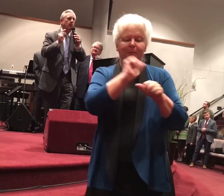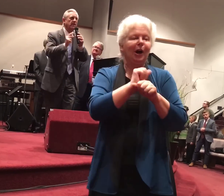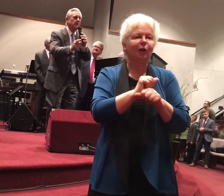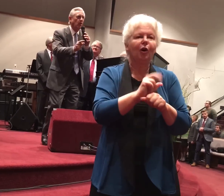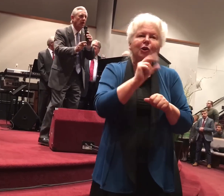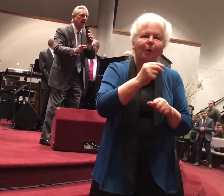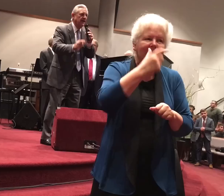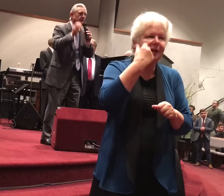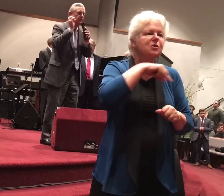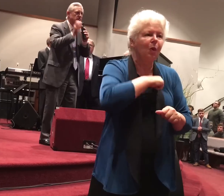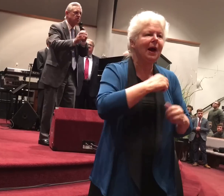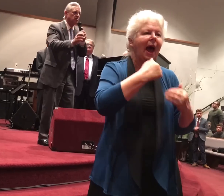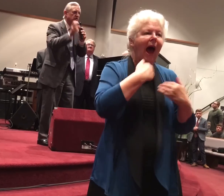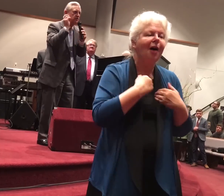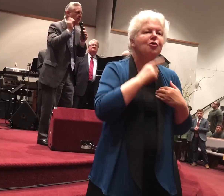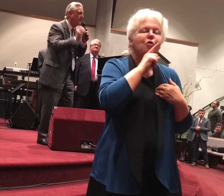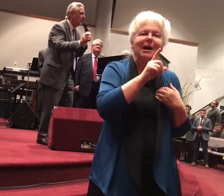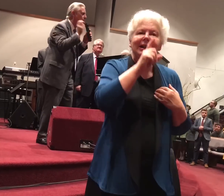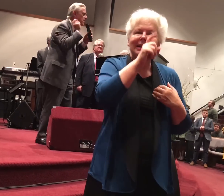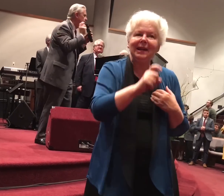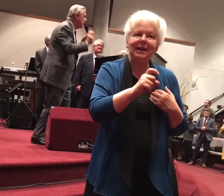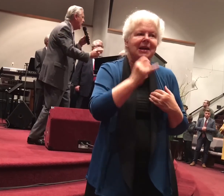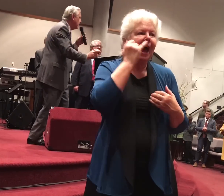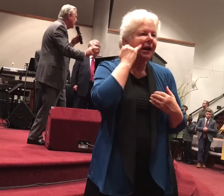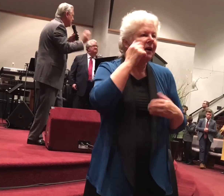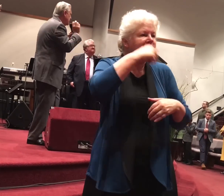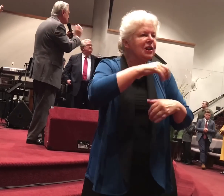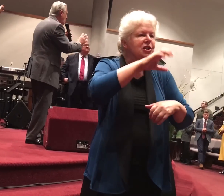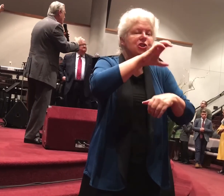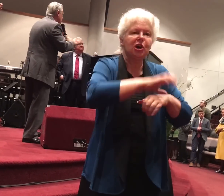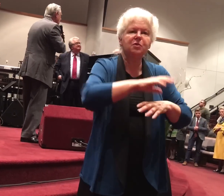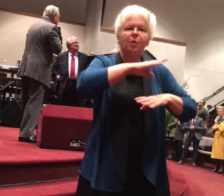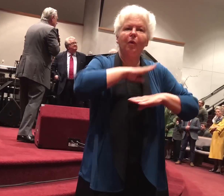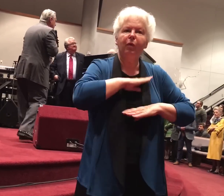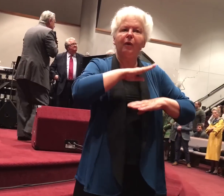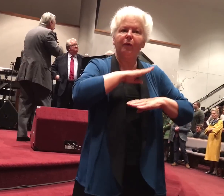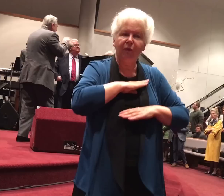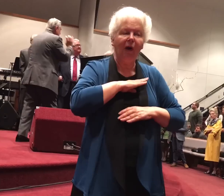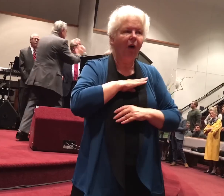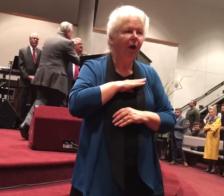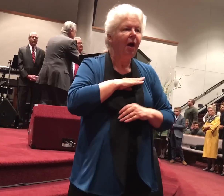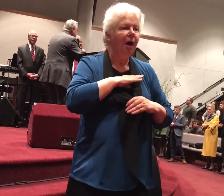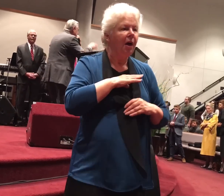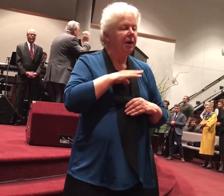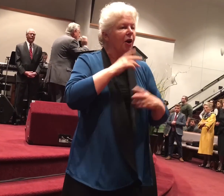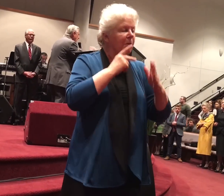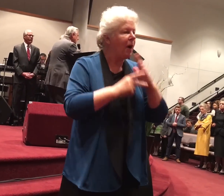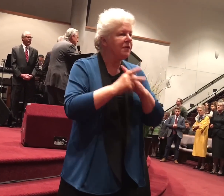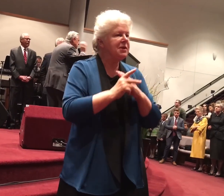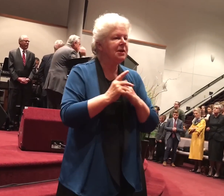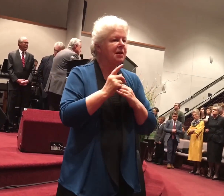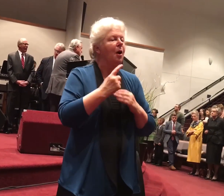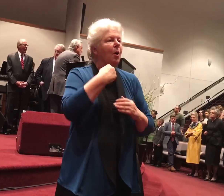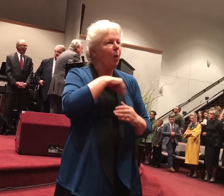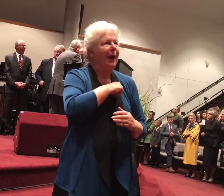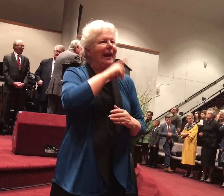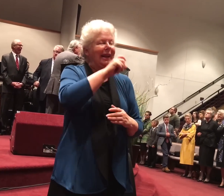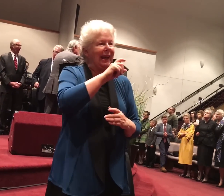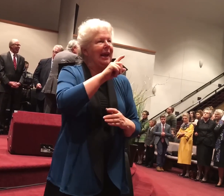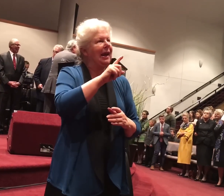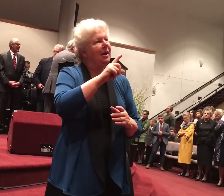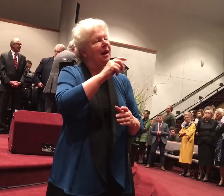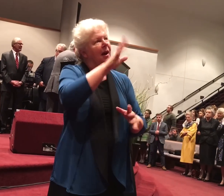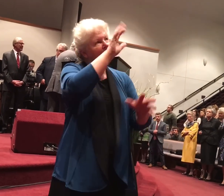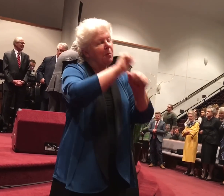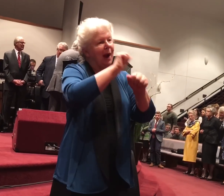of real people. And if this church is to fulfill the will of God, it needs more than our ability. It needs the miraculous touch of